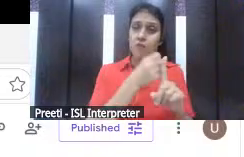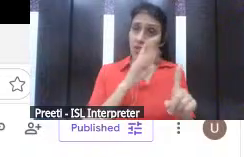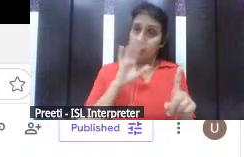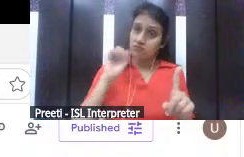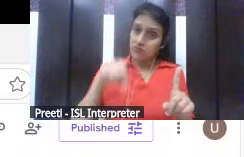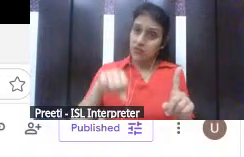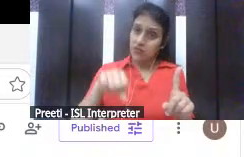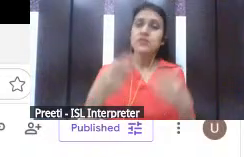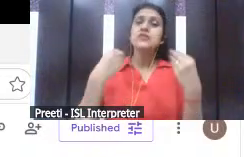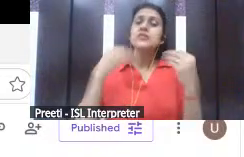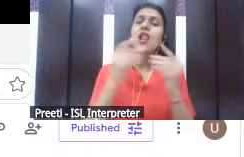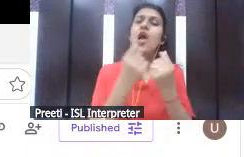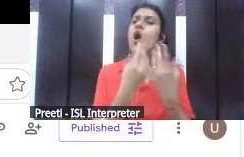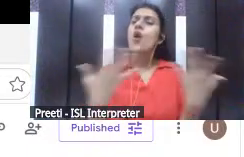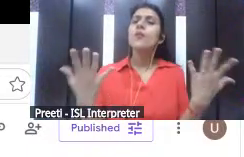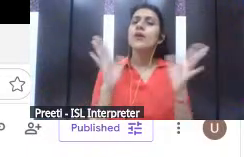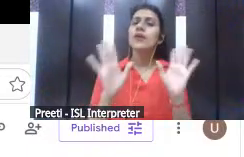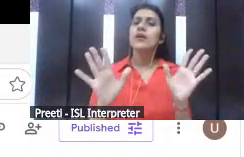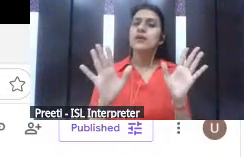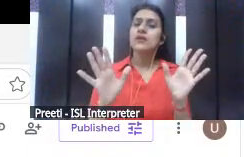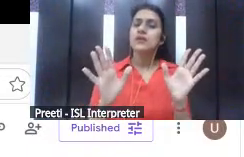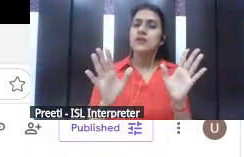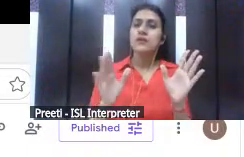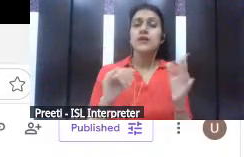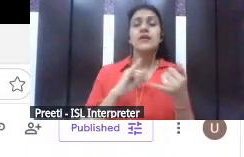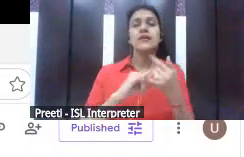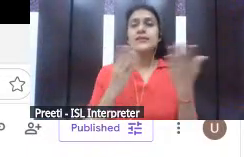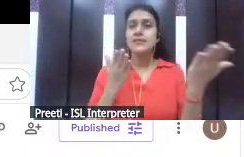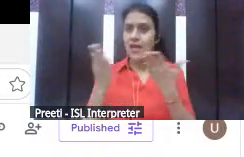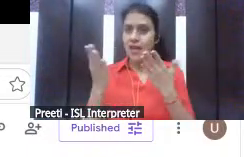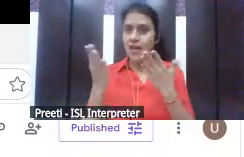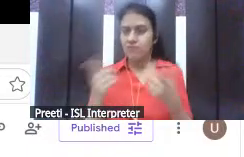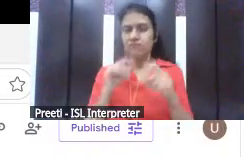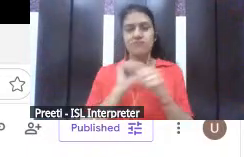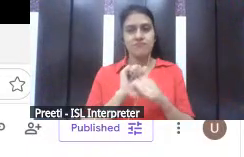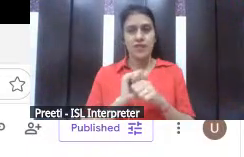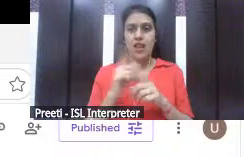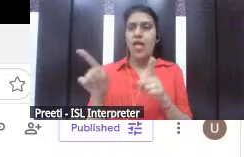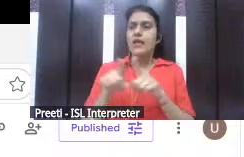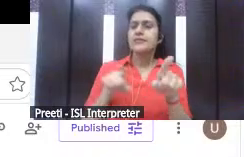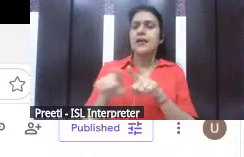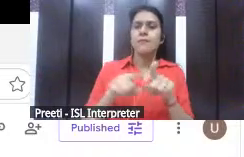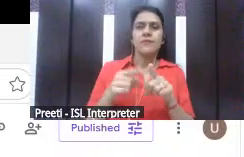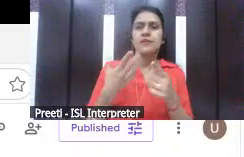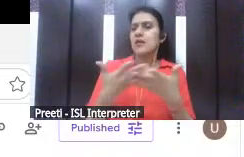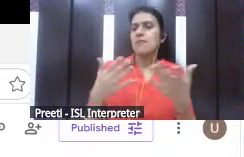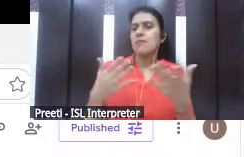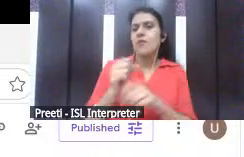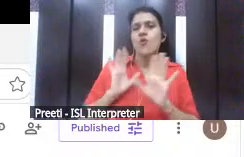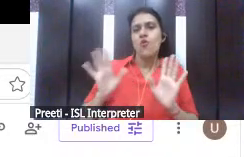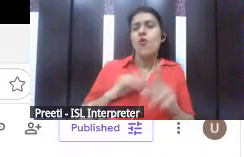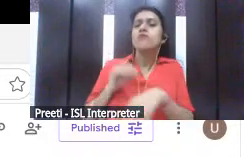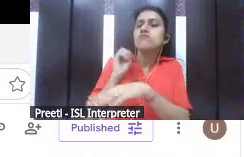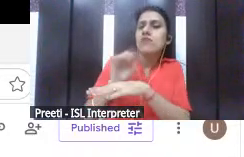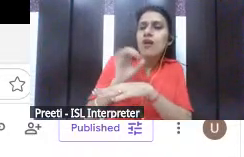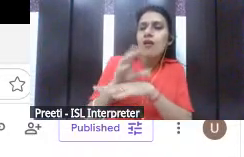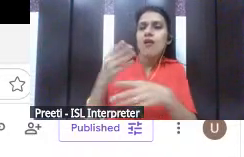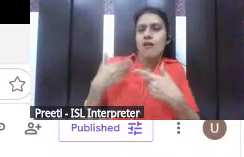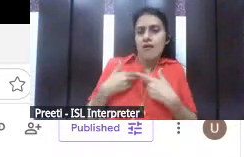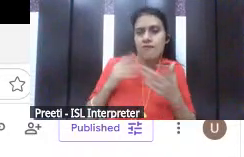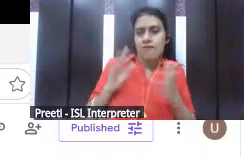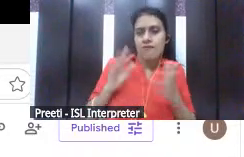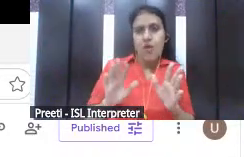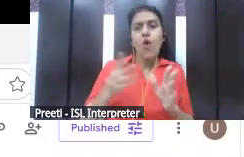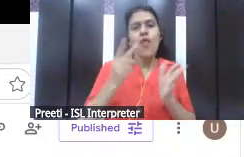it's a service, for example, if you are working as a consultant, or if you're a non-profit organization, you can give